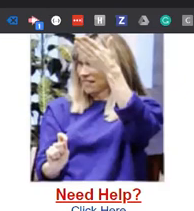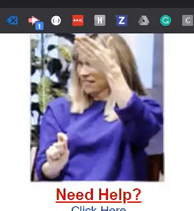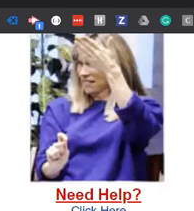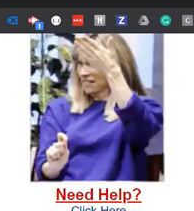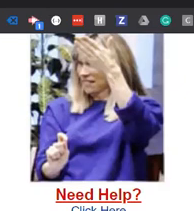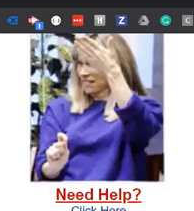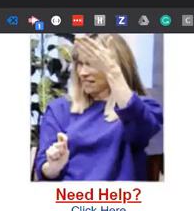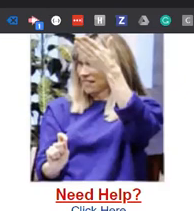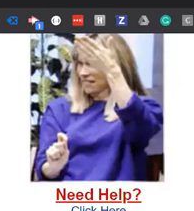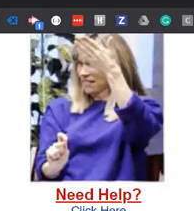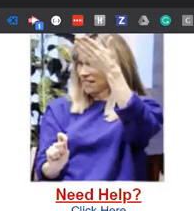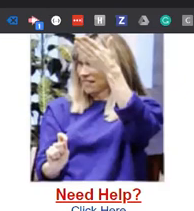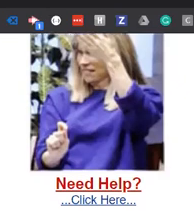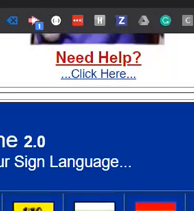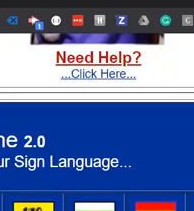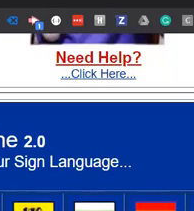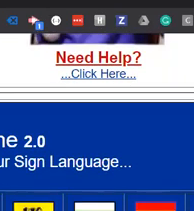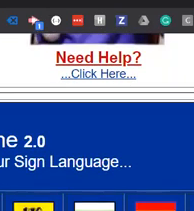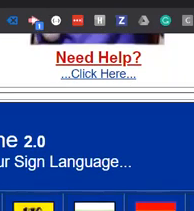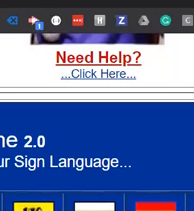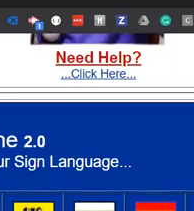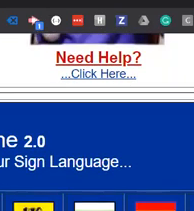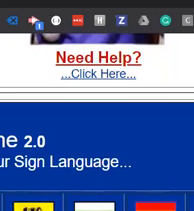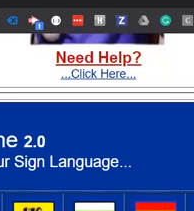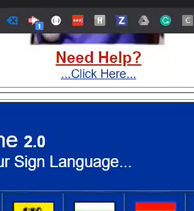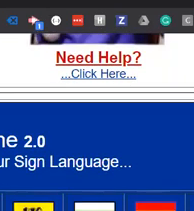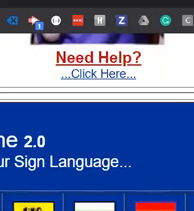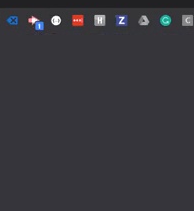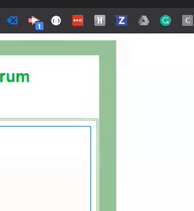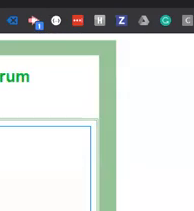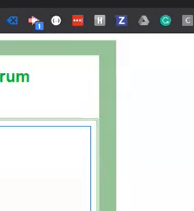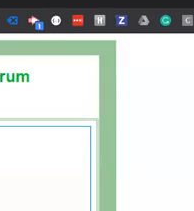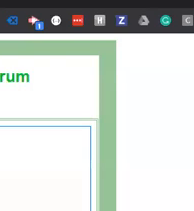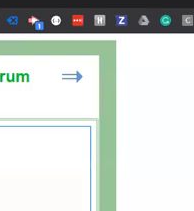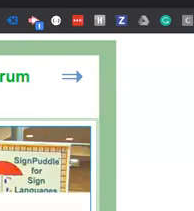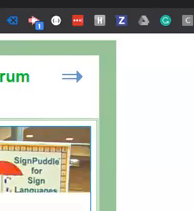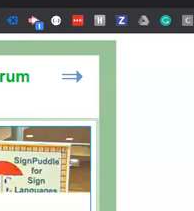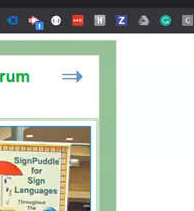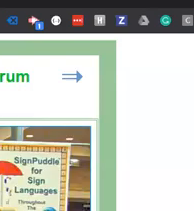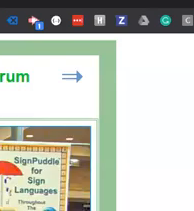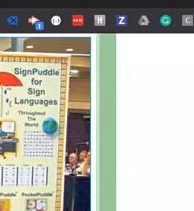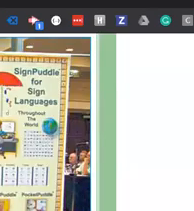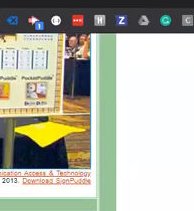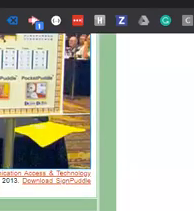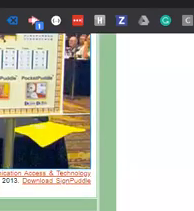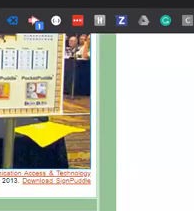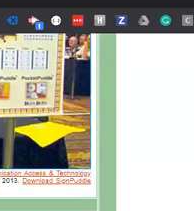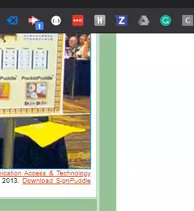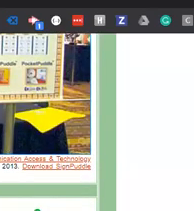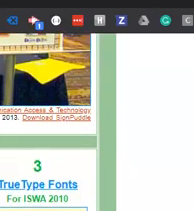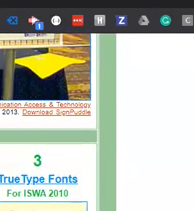writing something of your own. Yeah, yeah. Um, yeah, so there's, yeah, I think software would. Good, good. Very good,